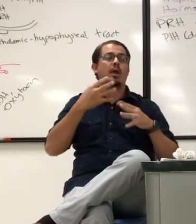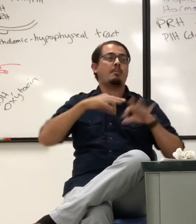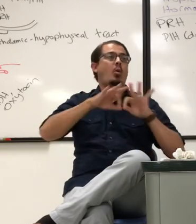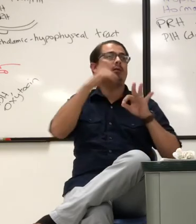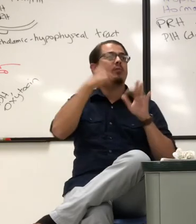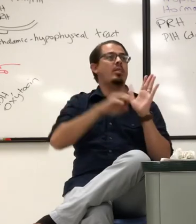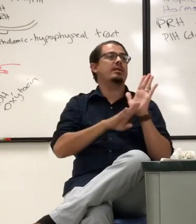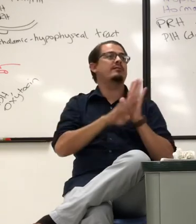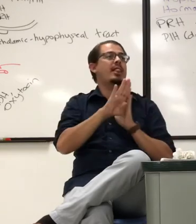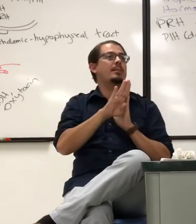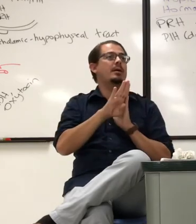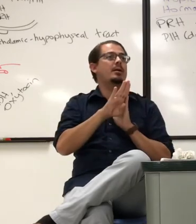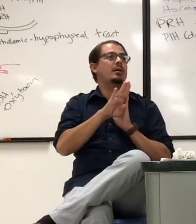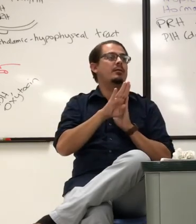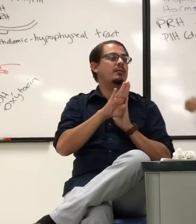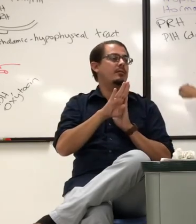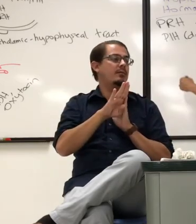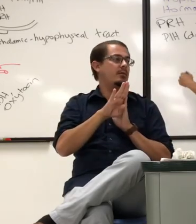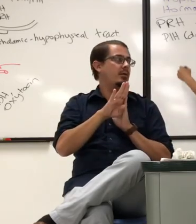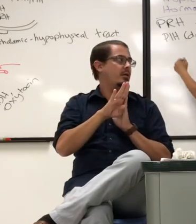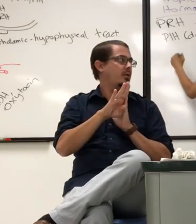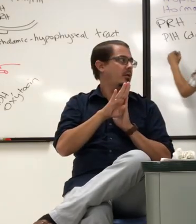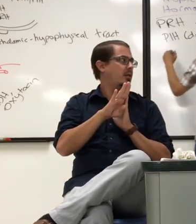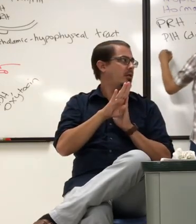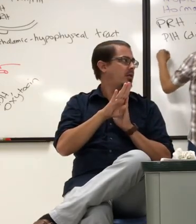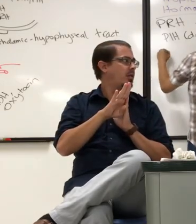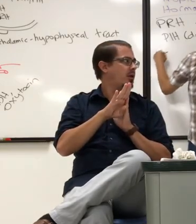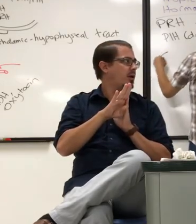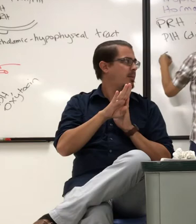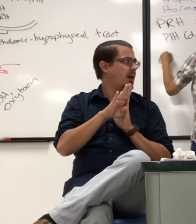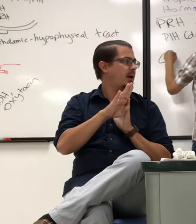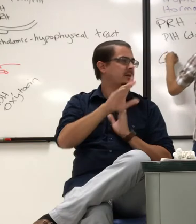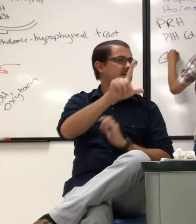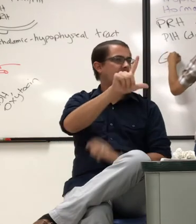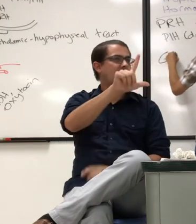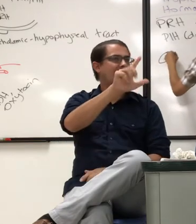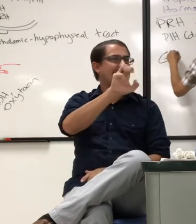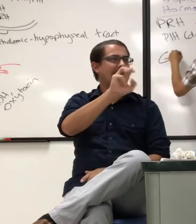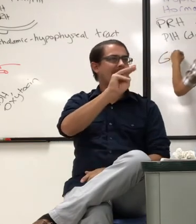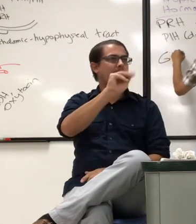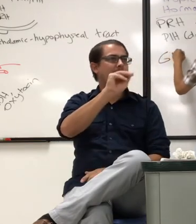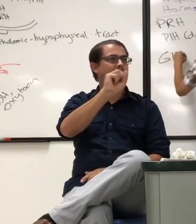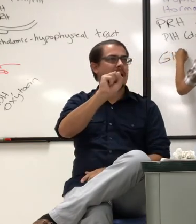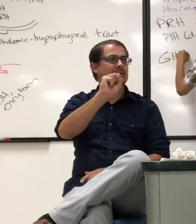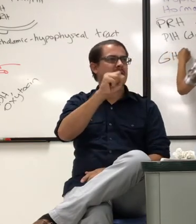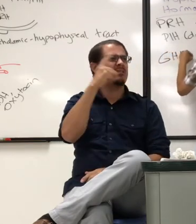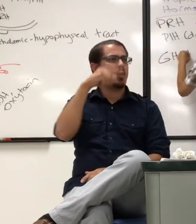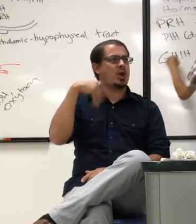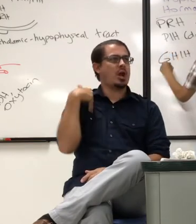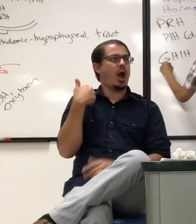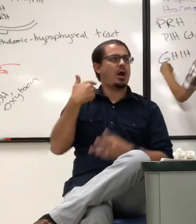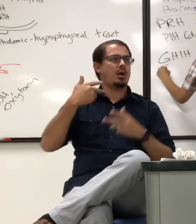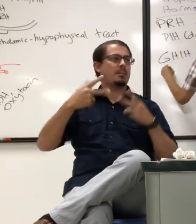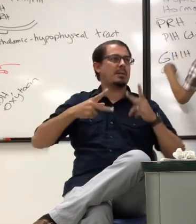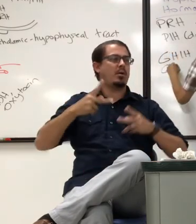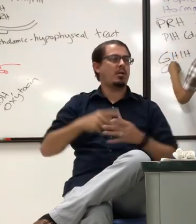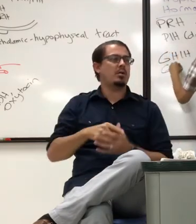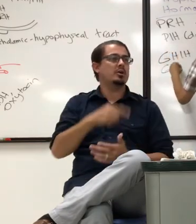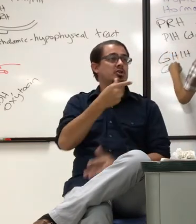development of lean mass in young people. There's GHIH,